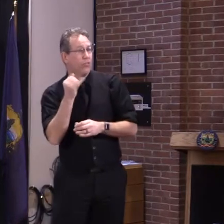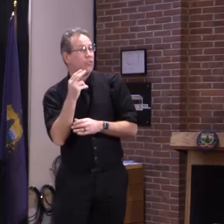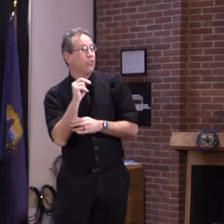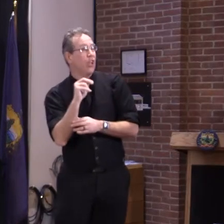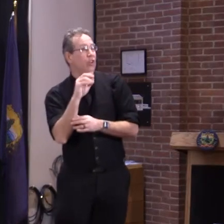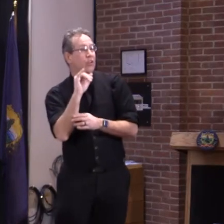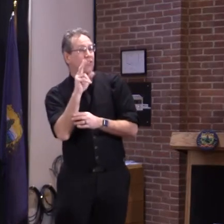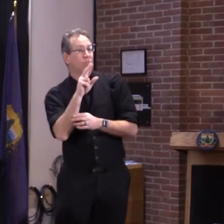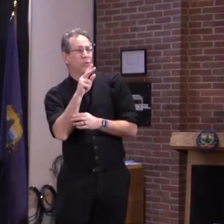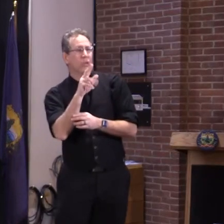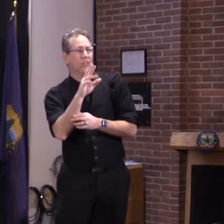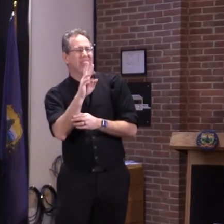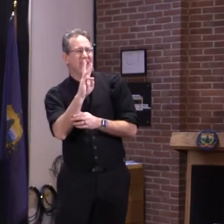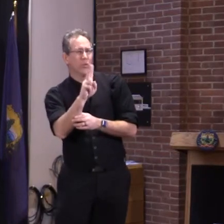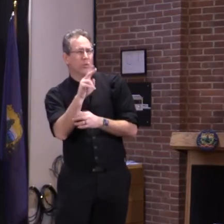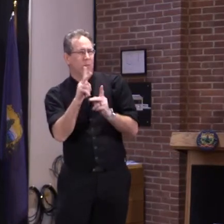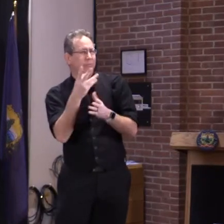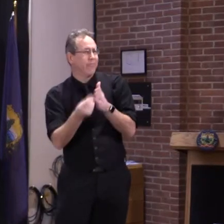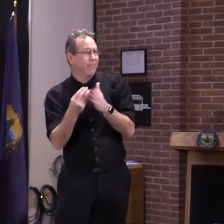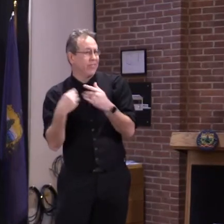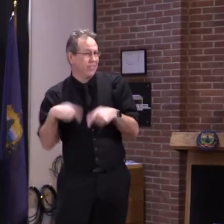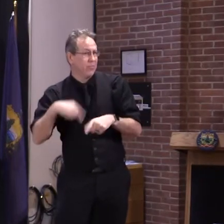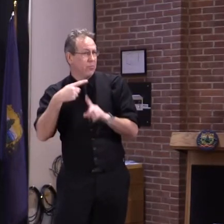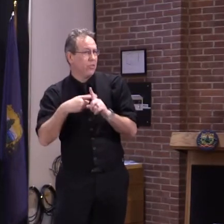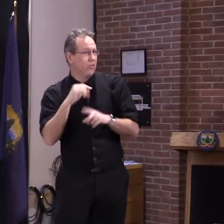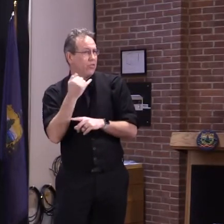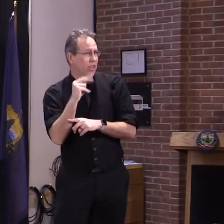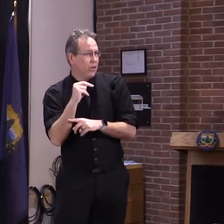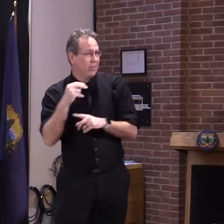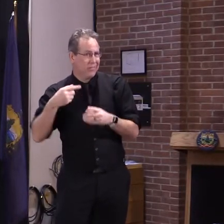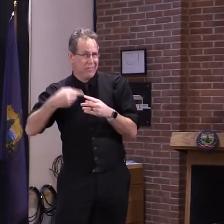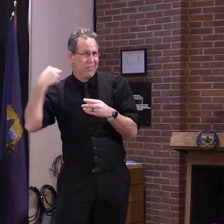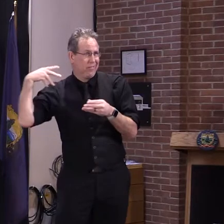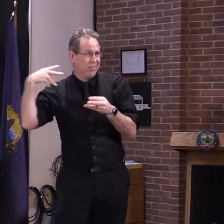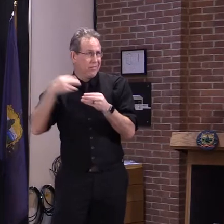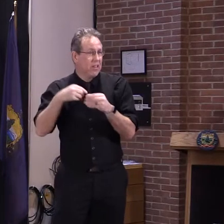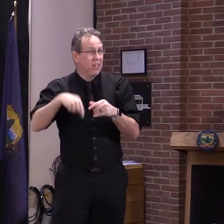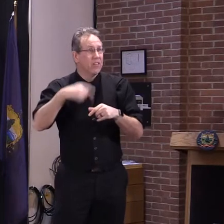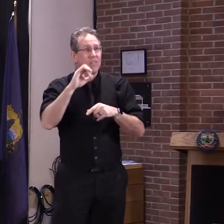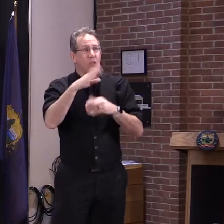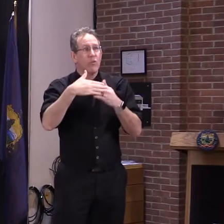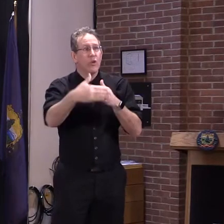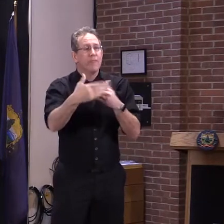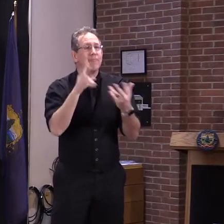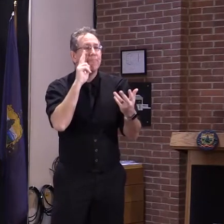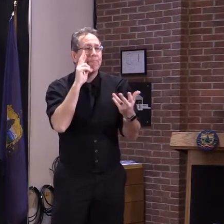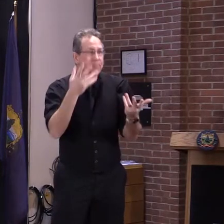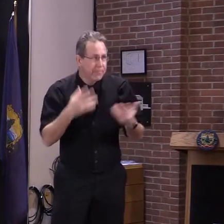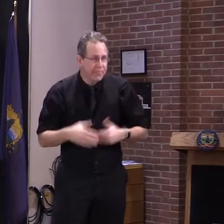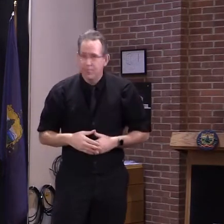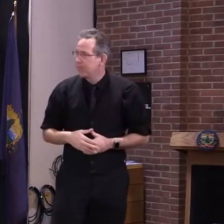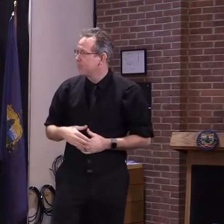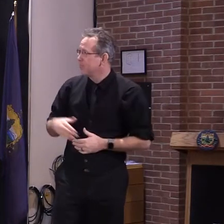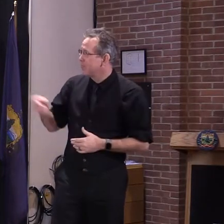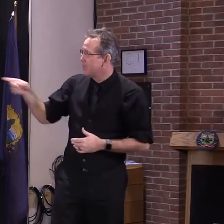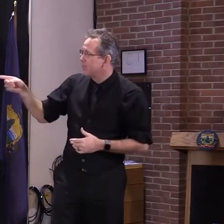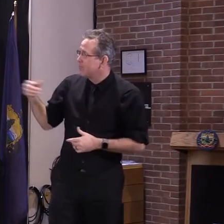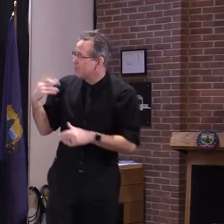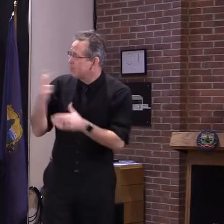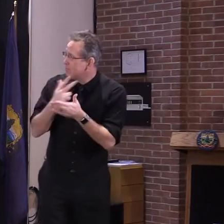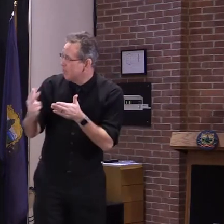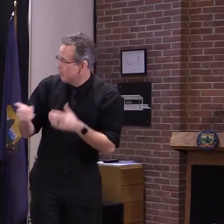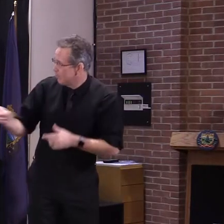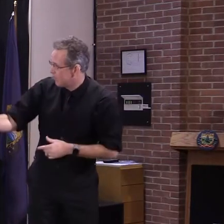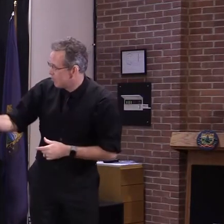with December. But similarly to hospitals, you can see that the trends have remained pretty consistent here, that the